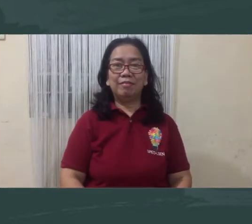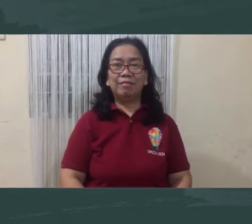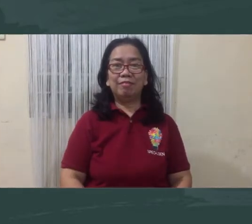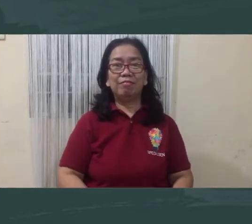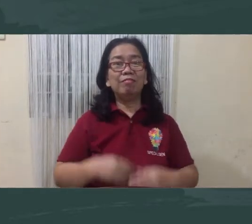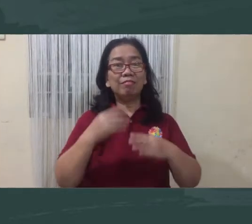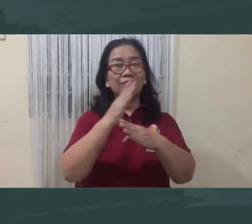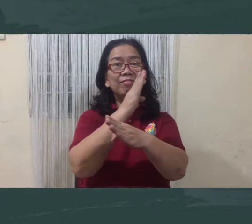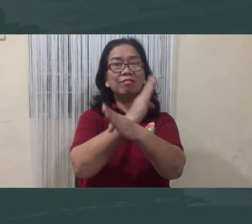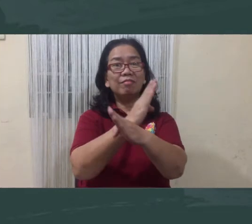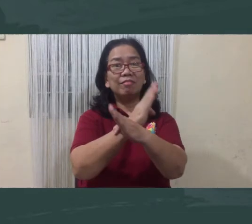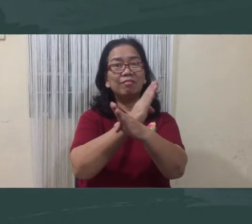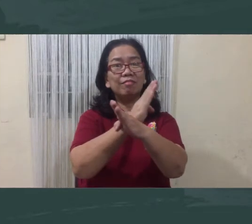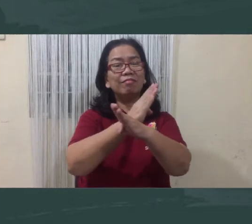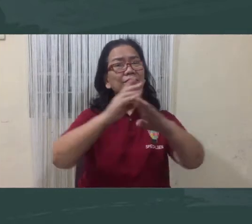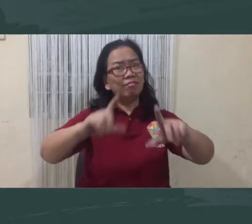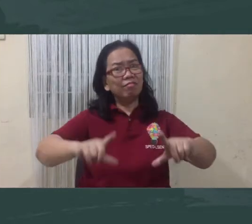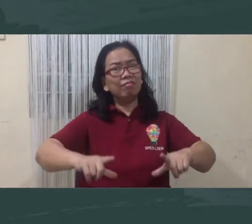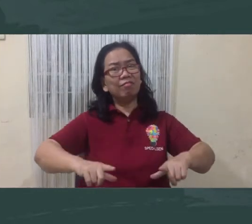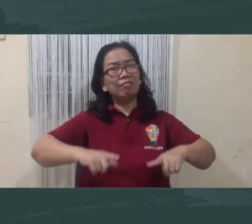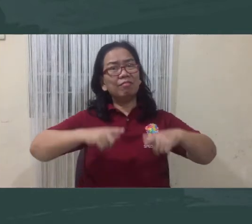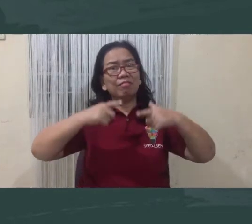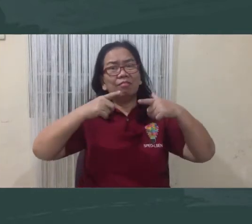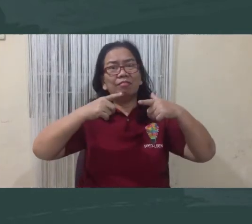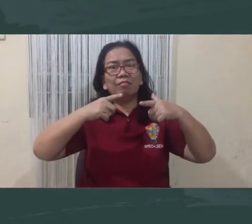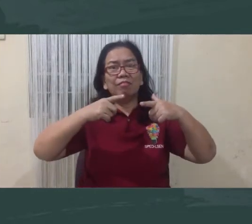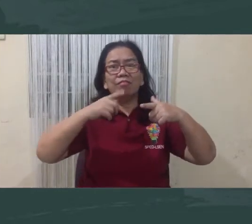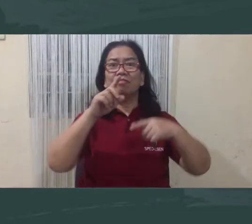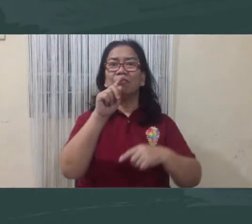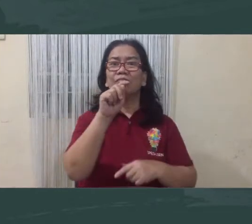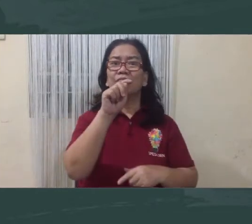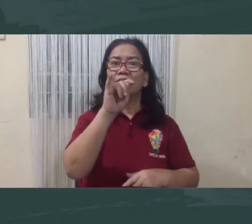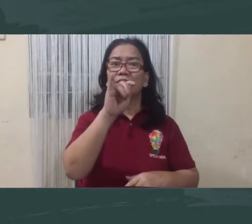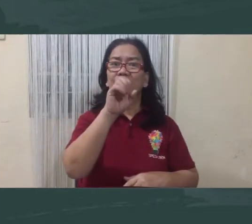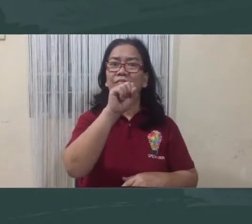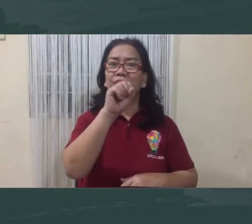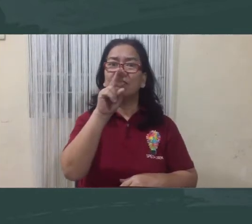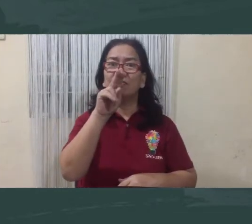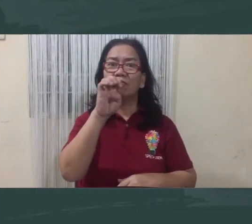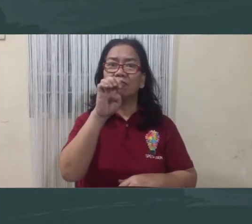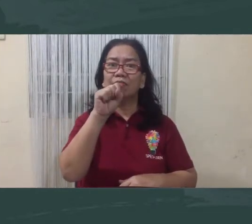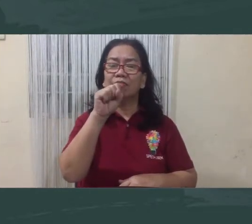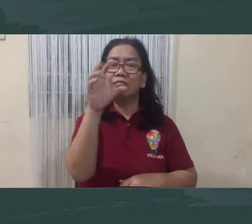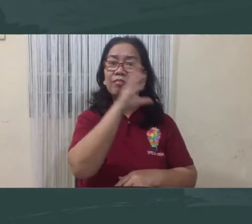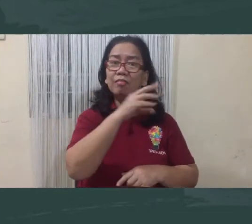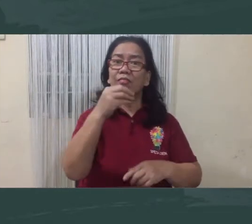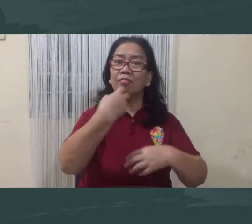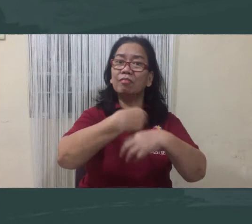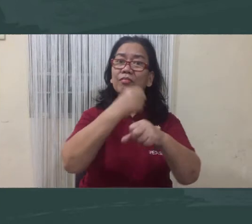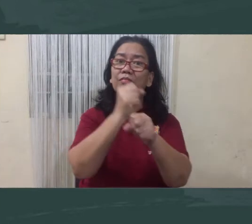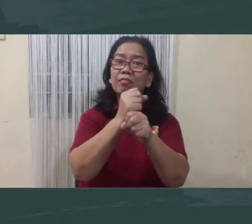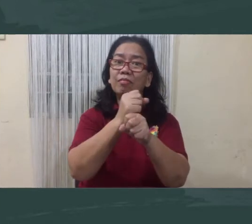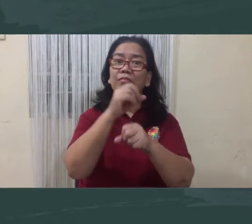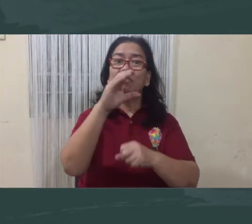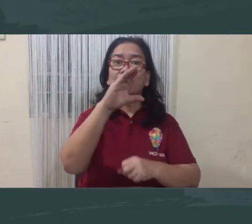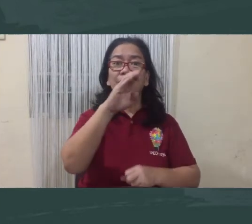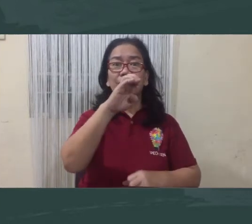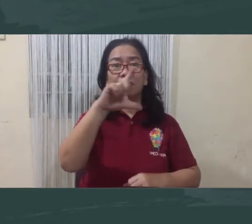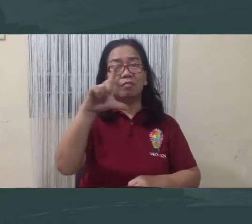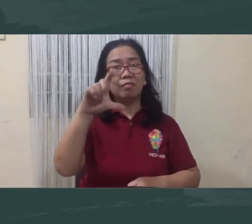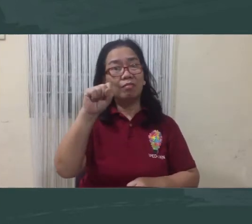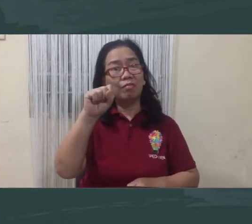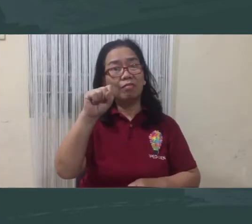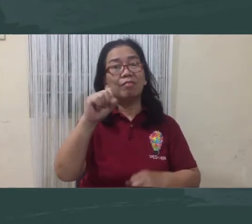Our bones are living tissues made of cells and are mostly made up of calcium, phosphate, and